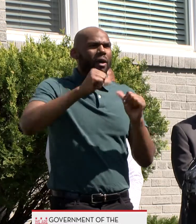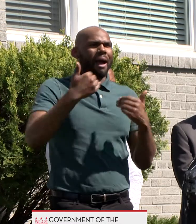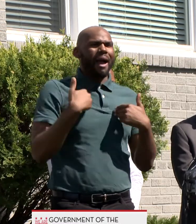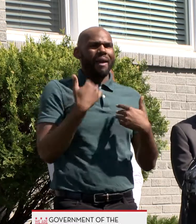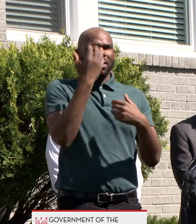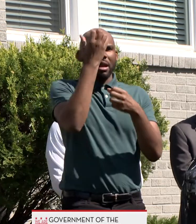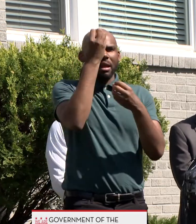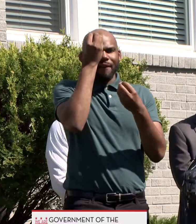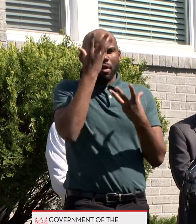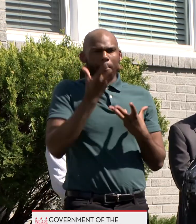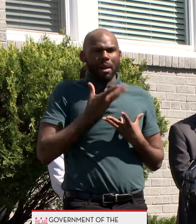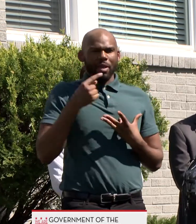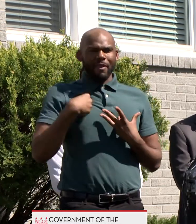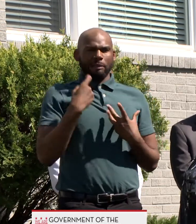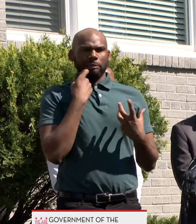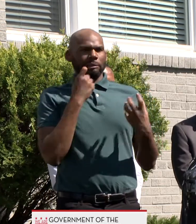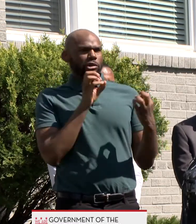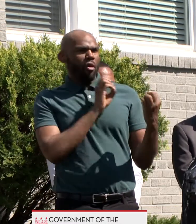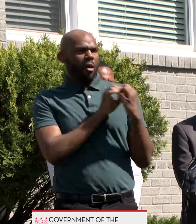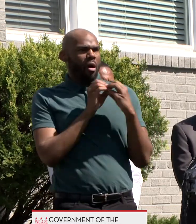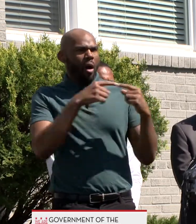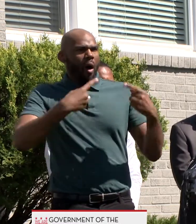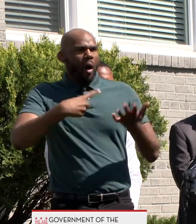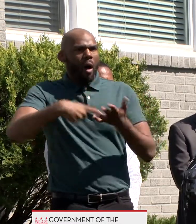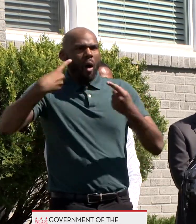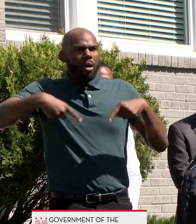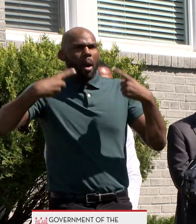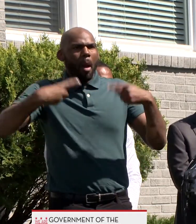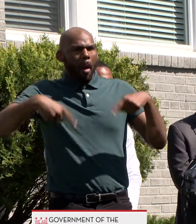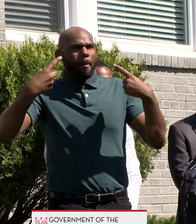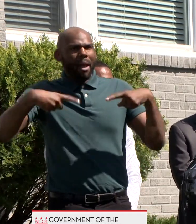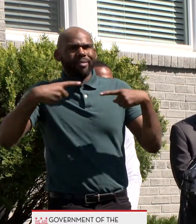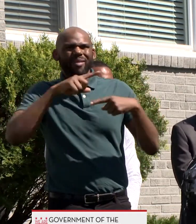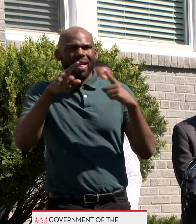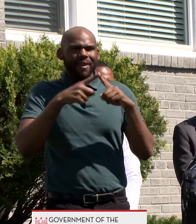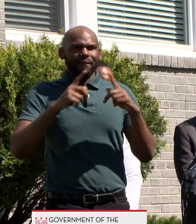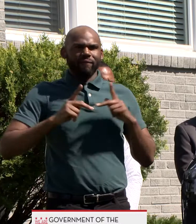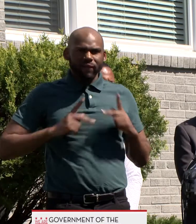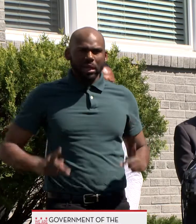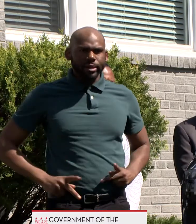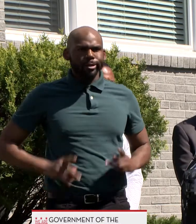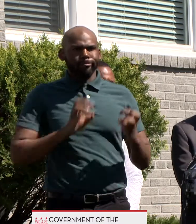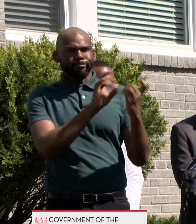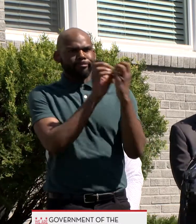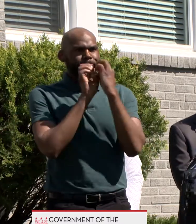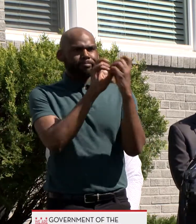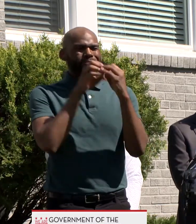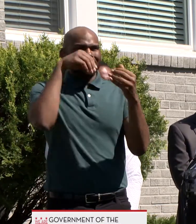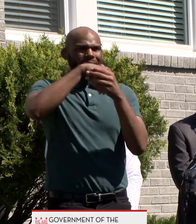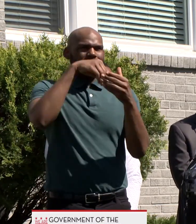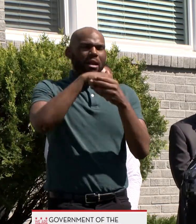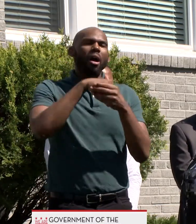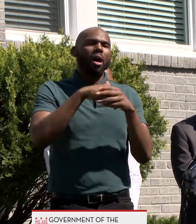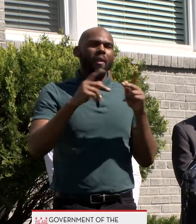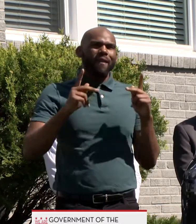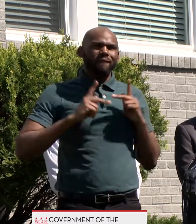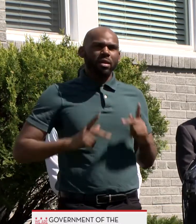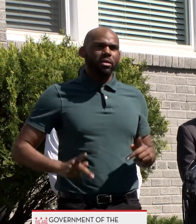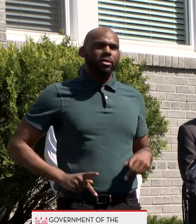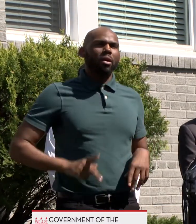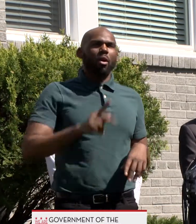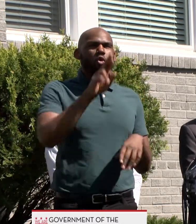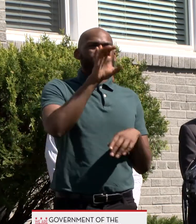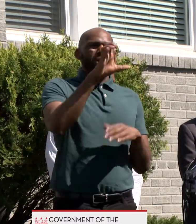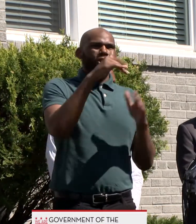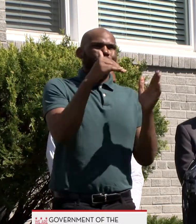was a dispute days prior, and then they engaged in the verbal altercation inside of the Deanwood Recreation Center, which later